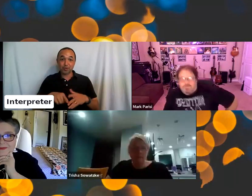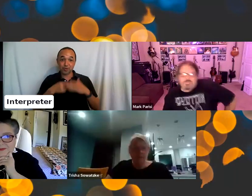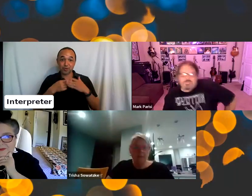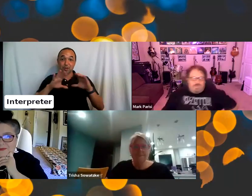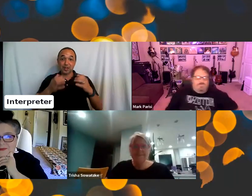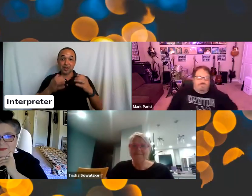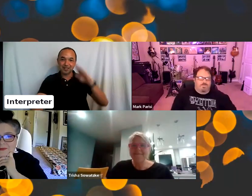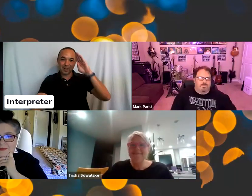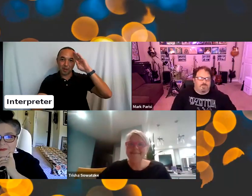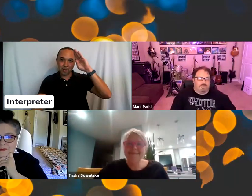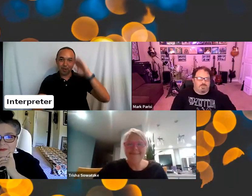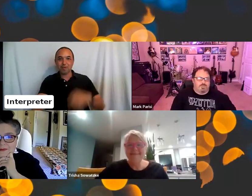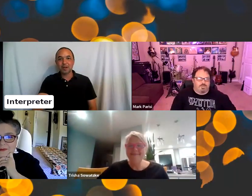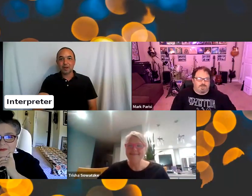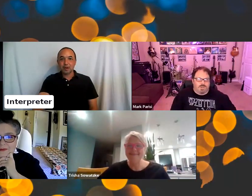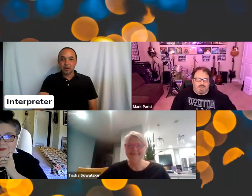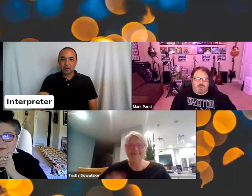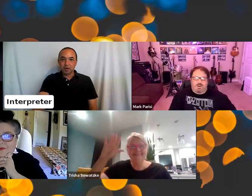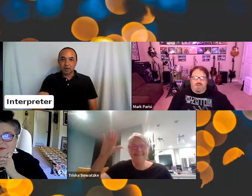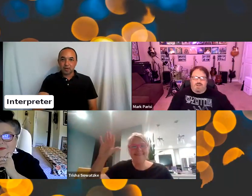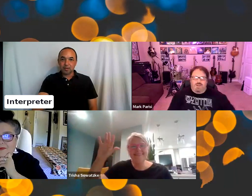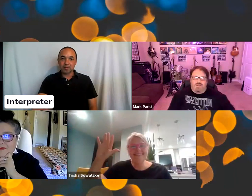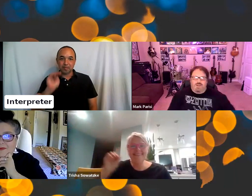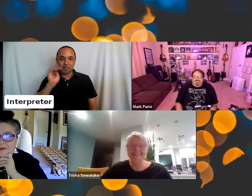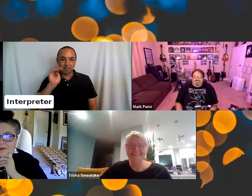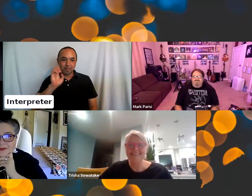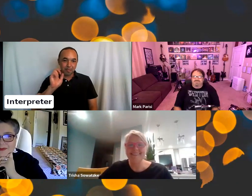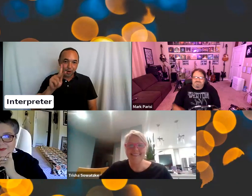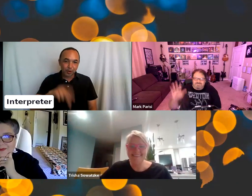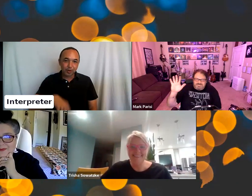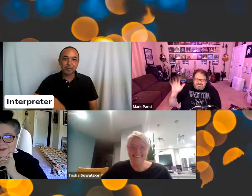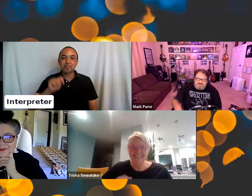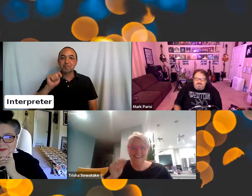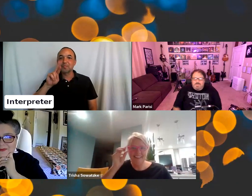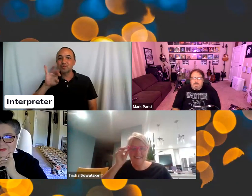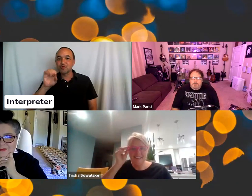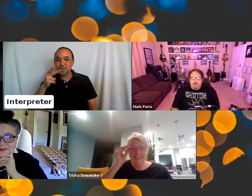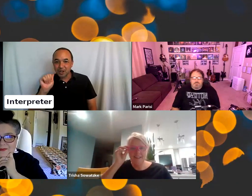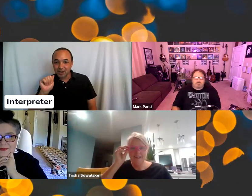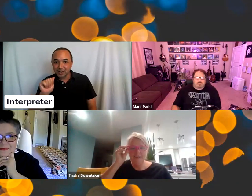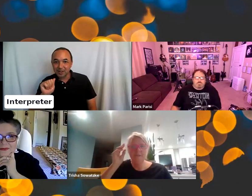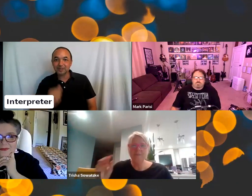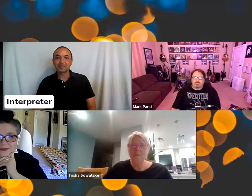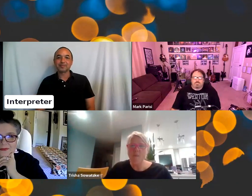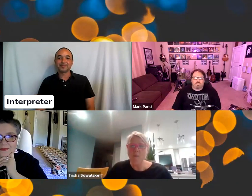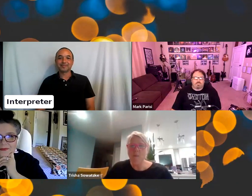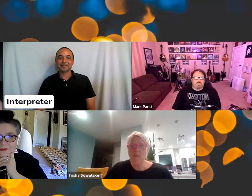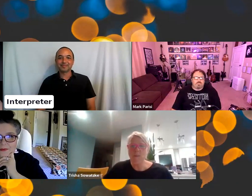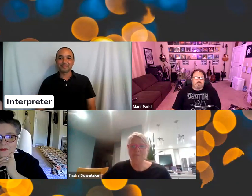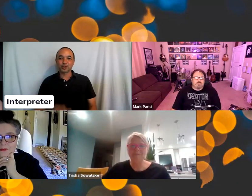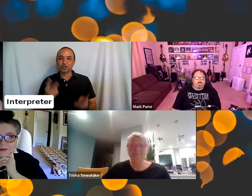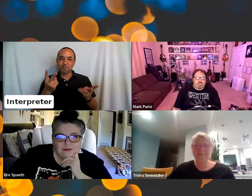Mark. Hey, Trisha. Hey, how are you? Hey, how's it going? We're just pulling people in here for our front